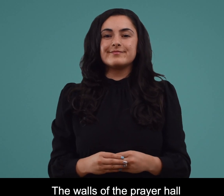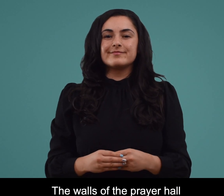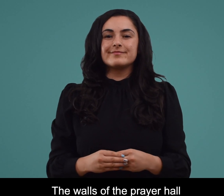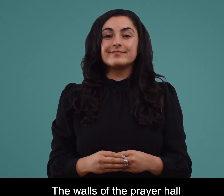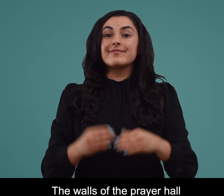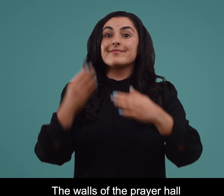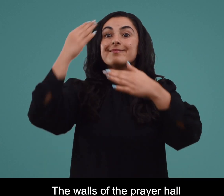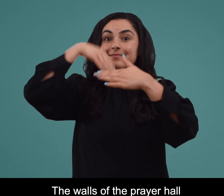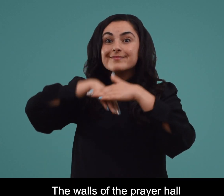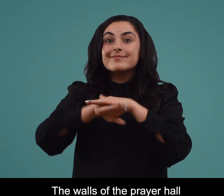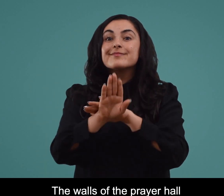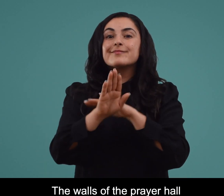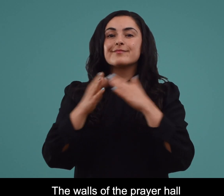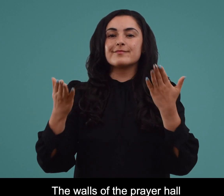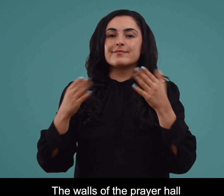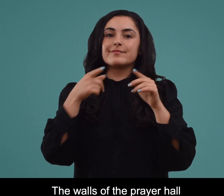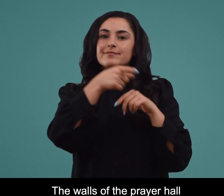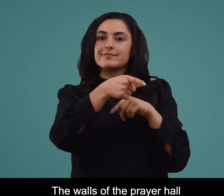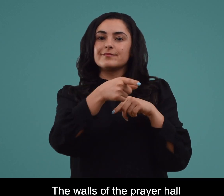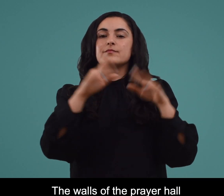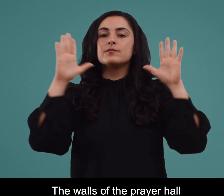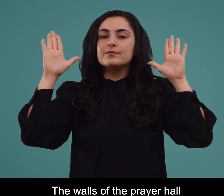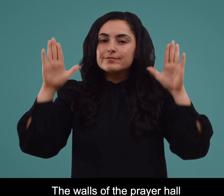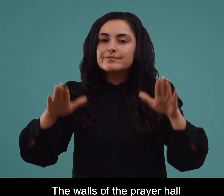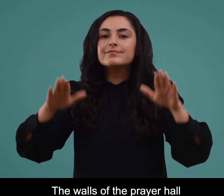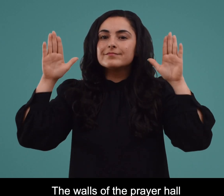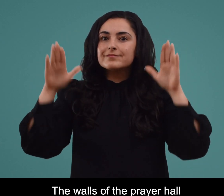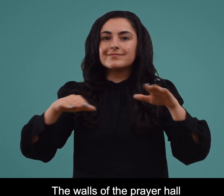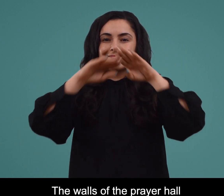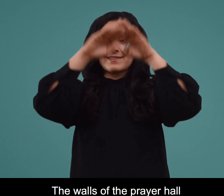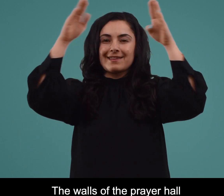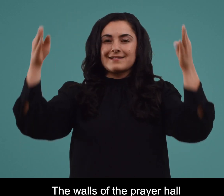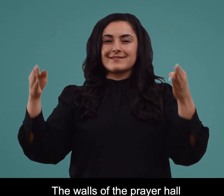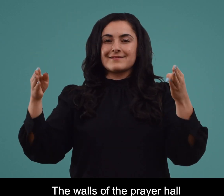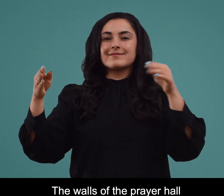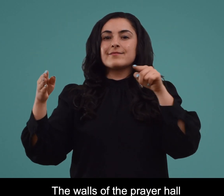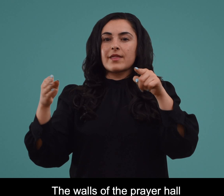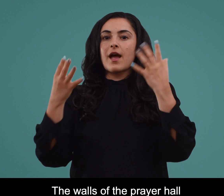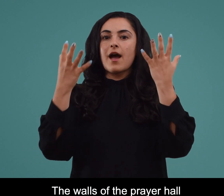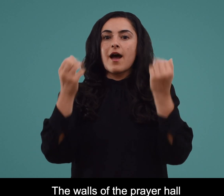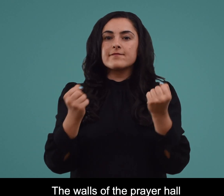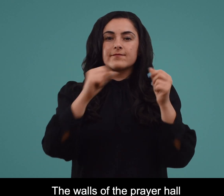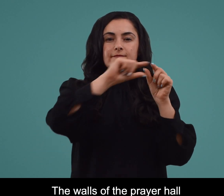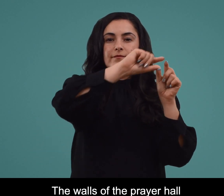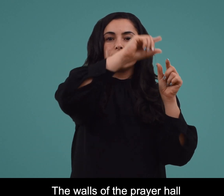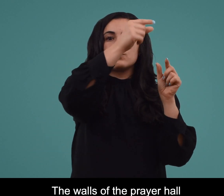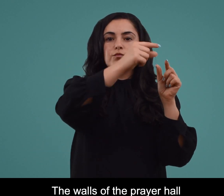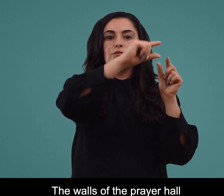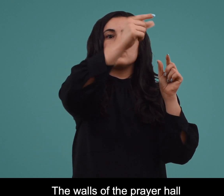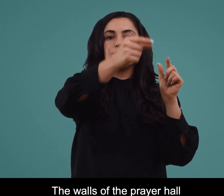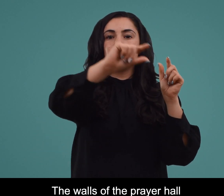The walls of the prayer hall and the arches were also made of ashlar.